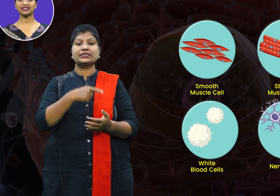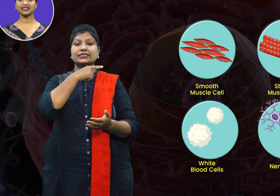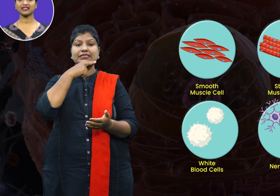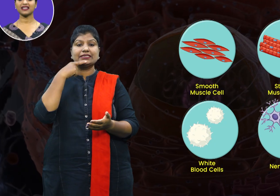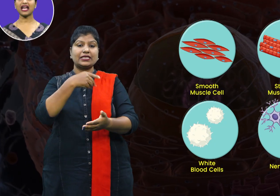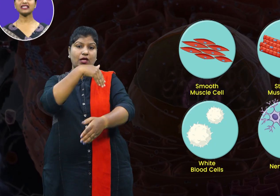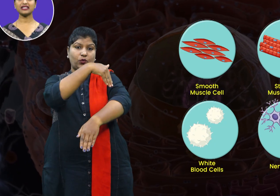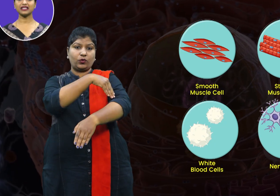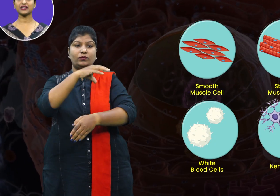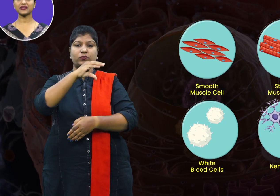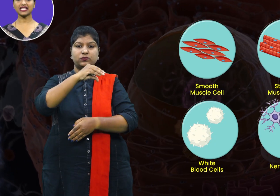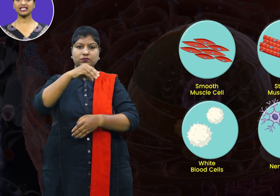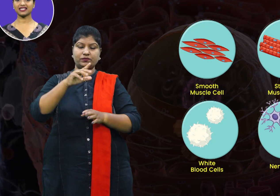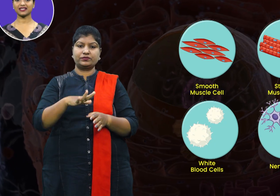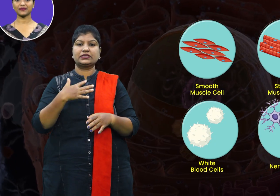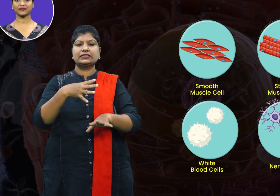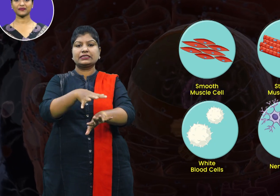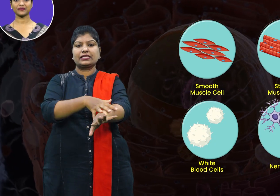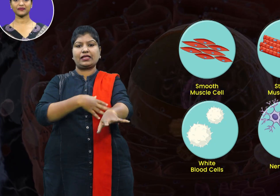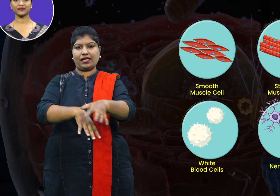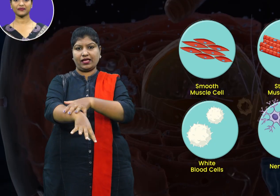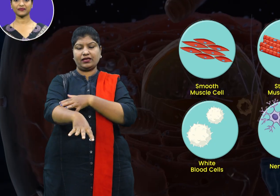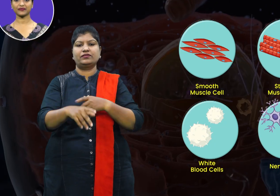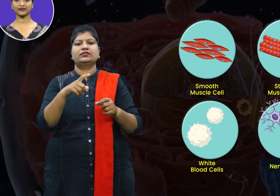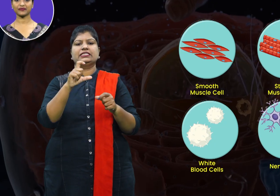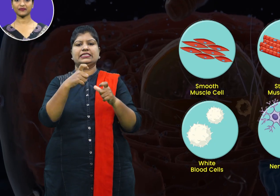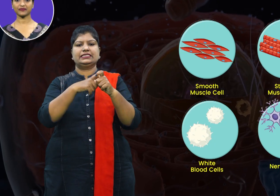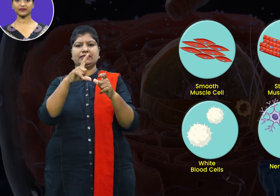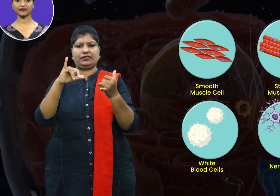muscle and nerve cells.